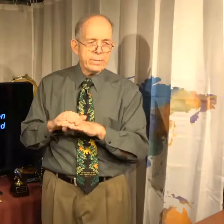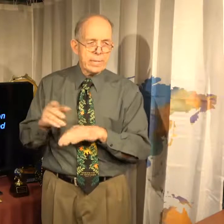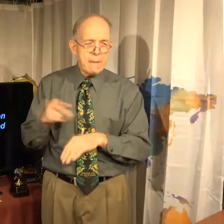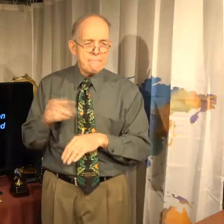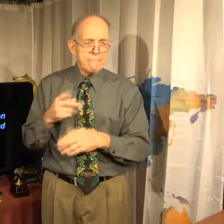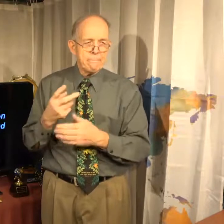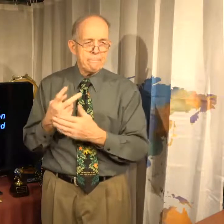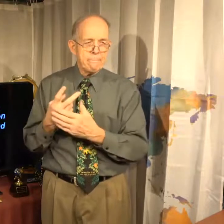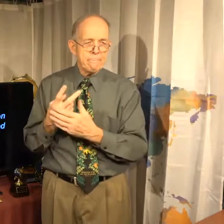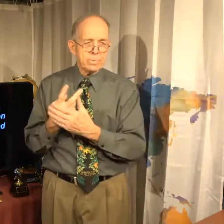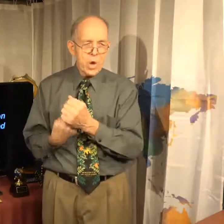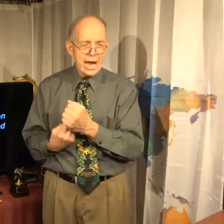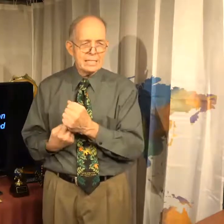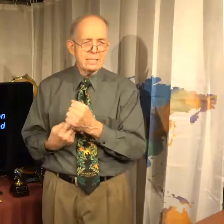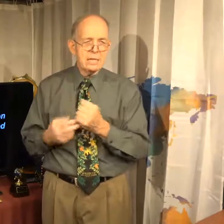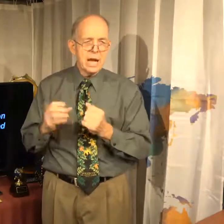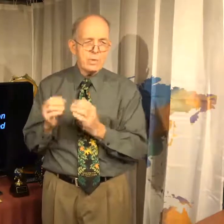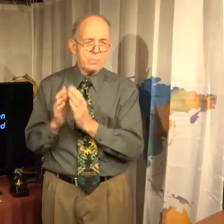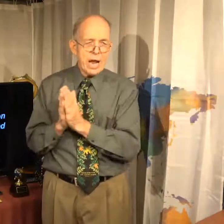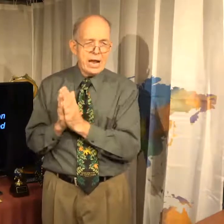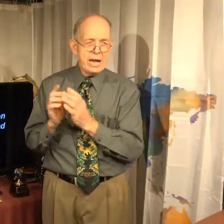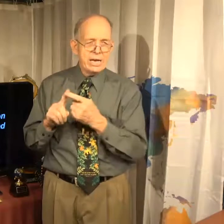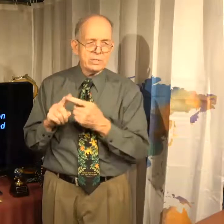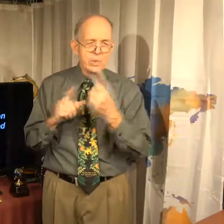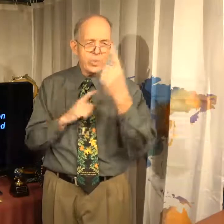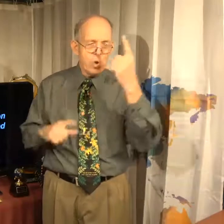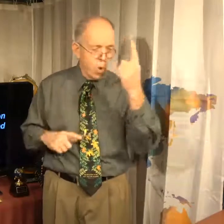them, praying and praying as to the Lord.